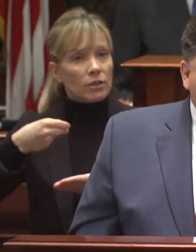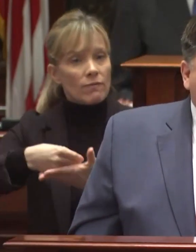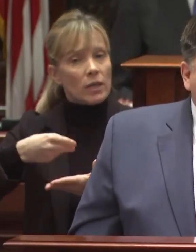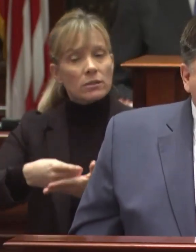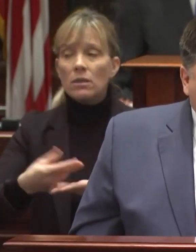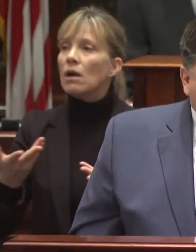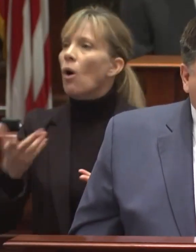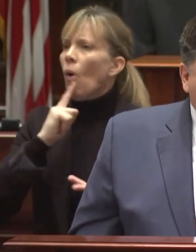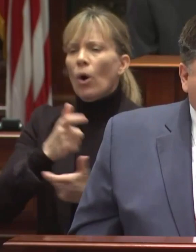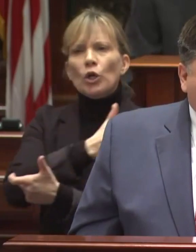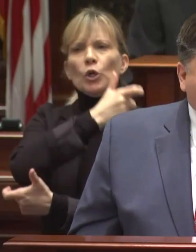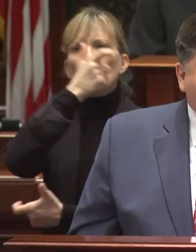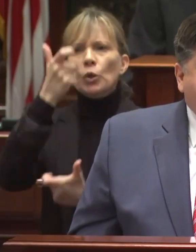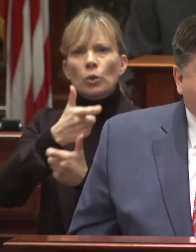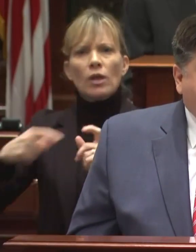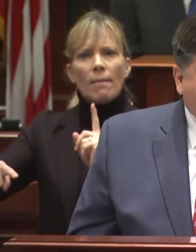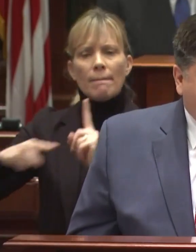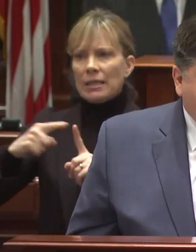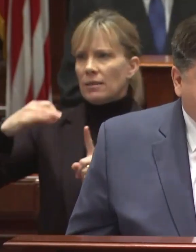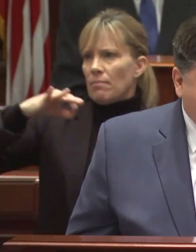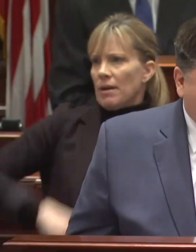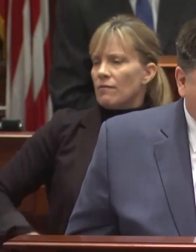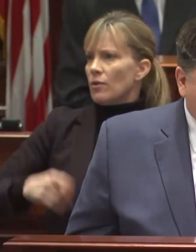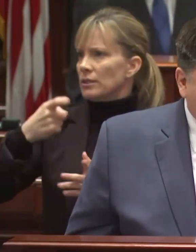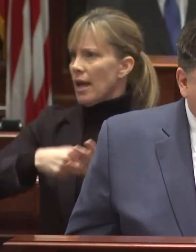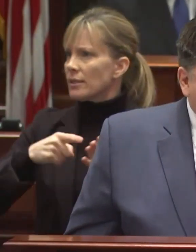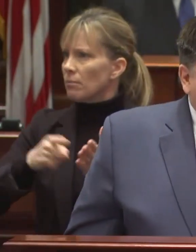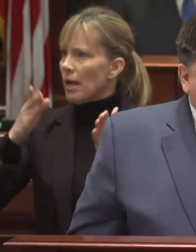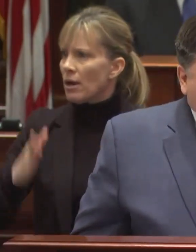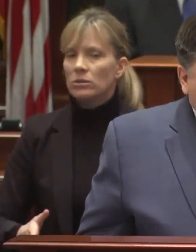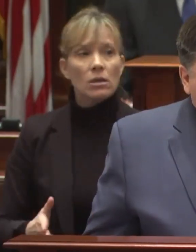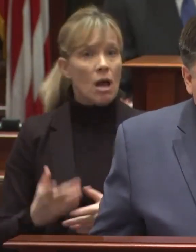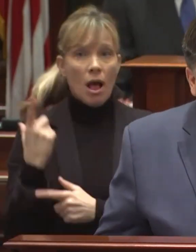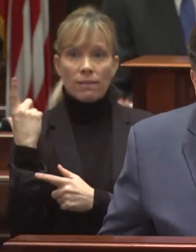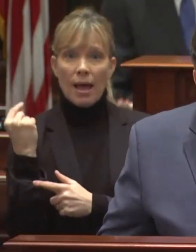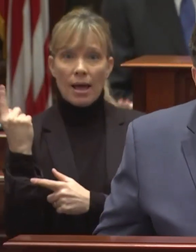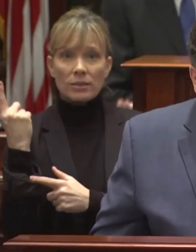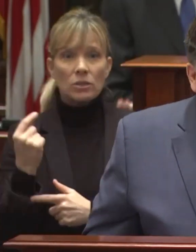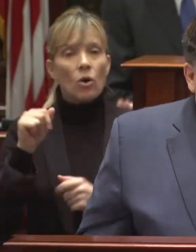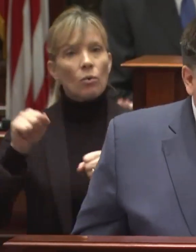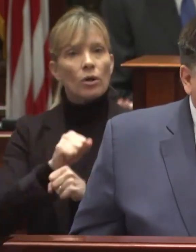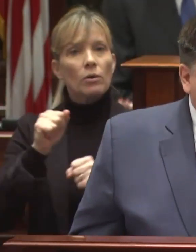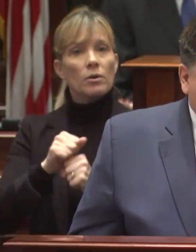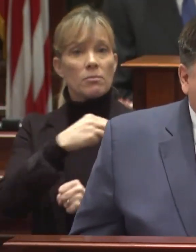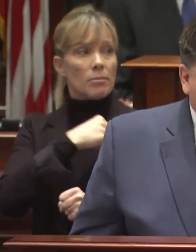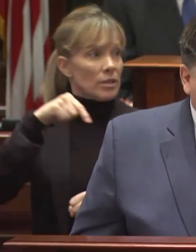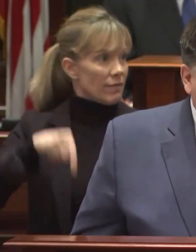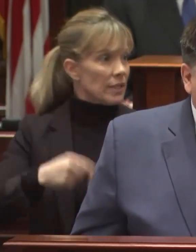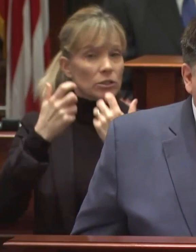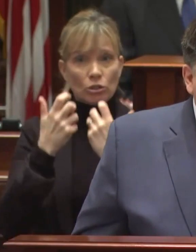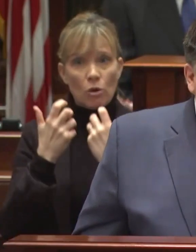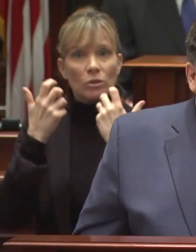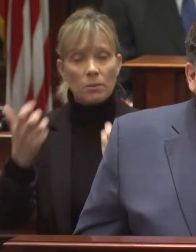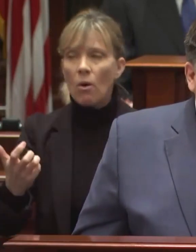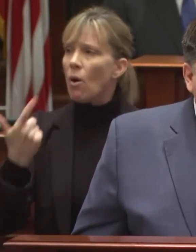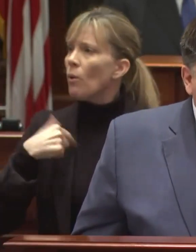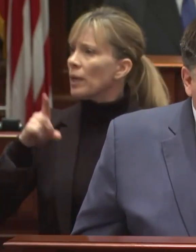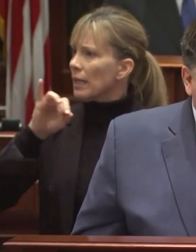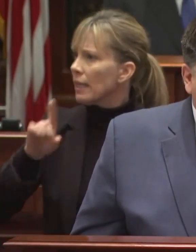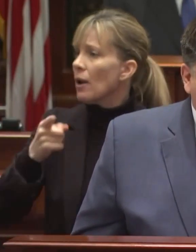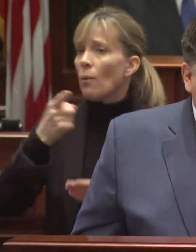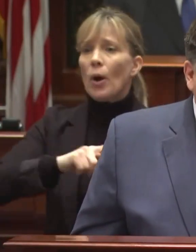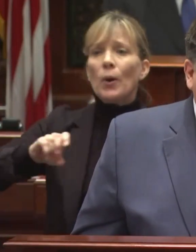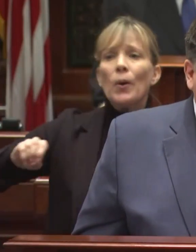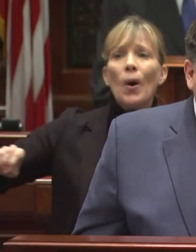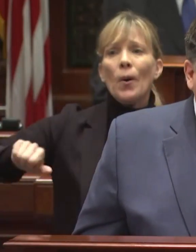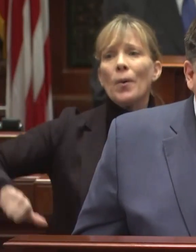has an enormously positive benefit for taxpayers. Last year, working with members of this General Assembly, we did what no